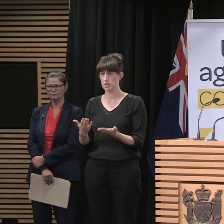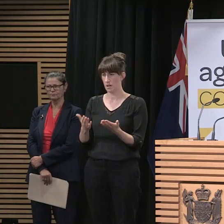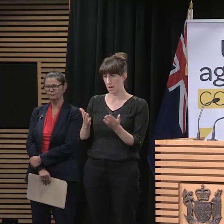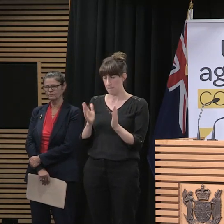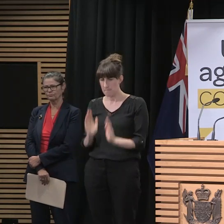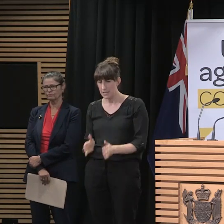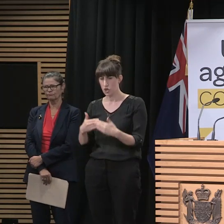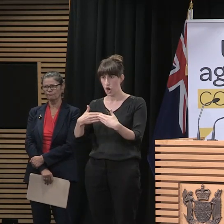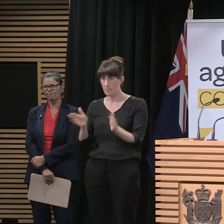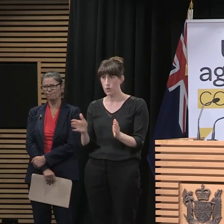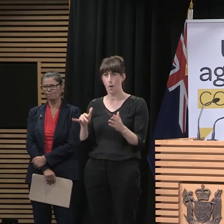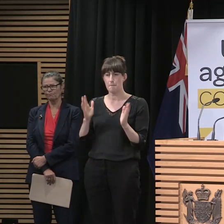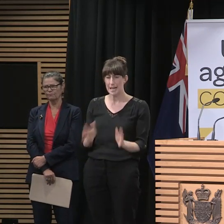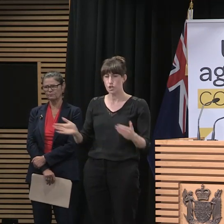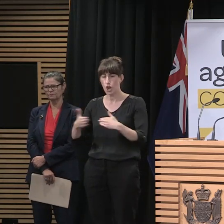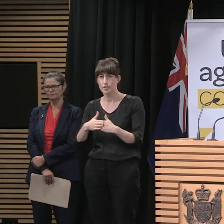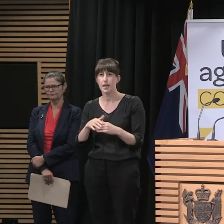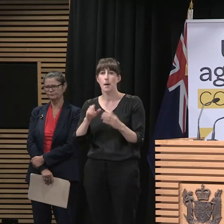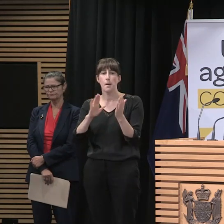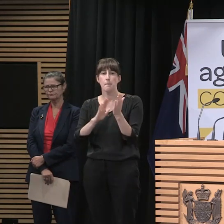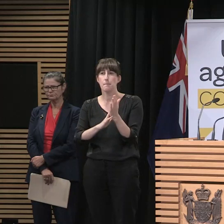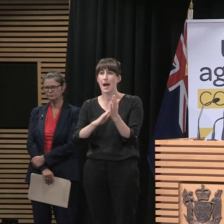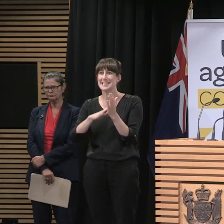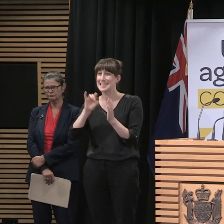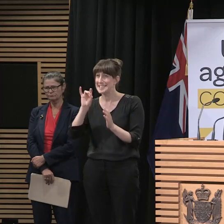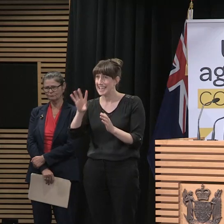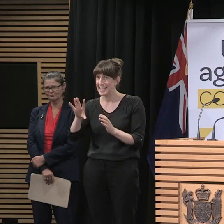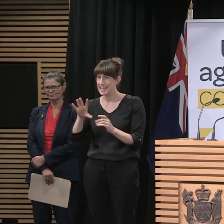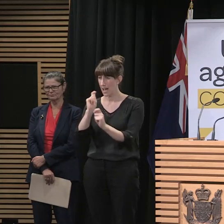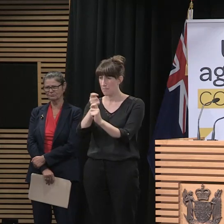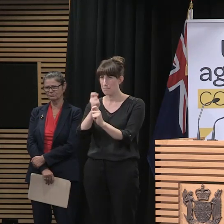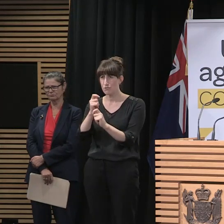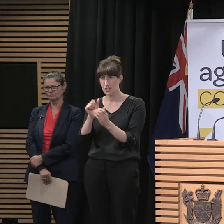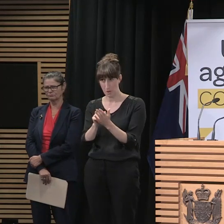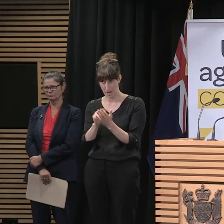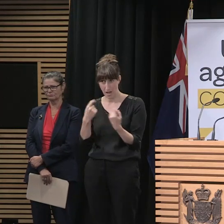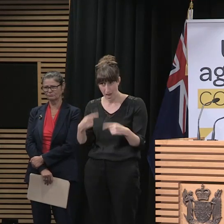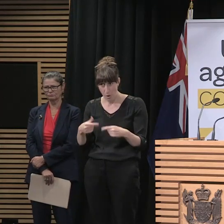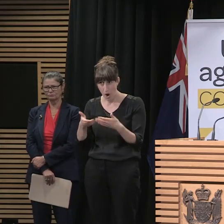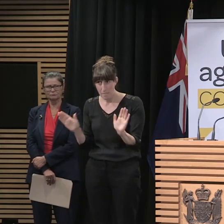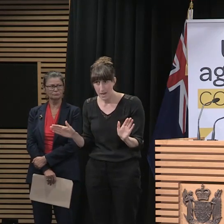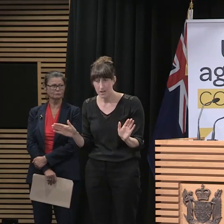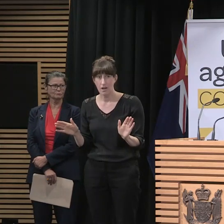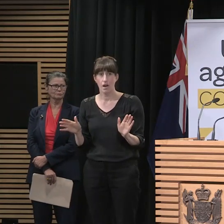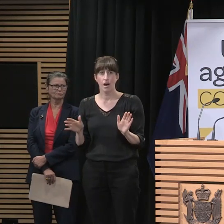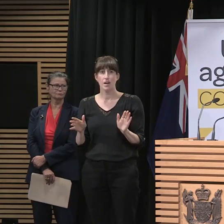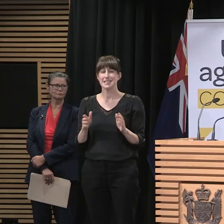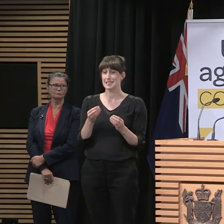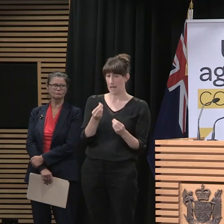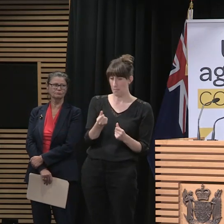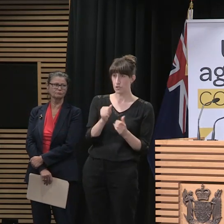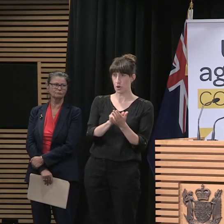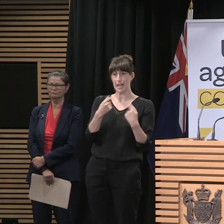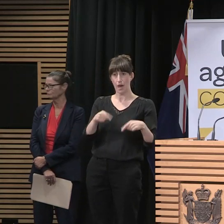like Mitre 10, are they considered essential? And if some places are able to remain open, will that blur the lines of what we're trying